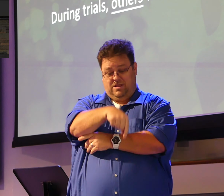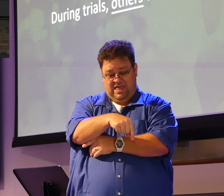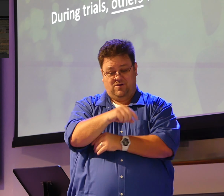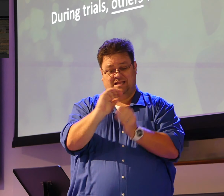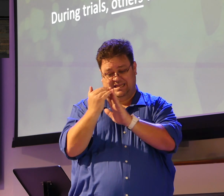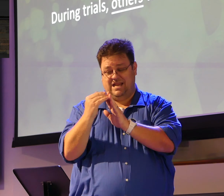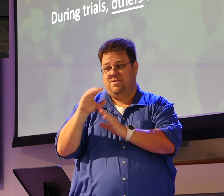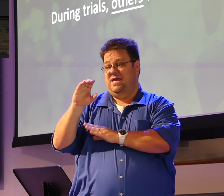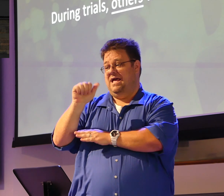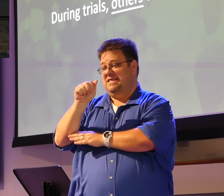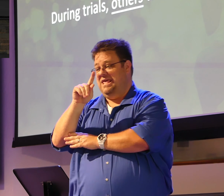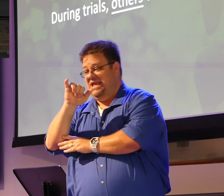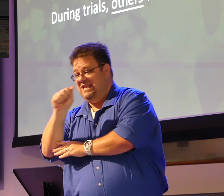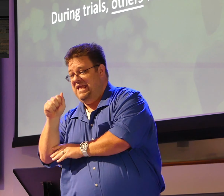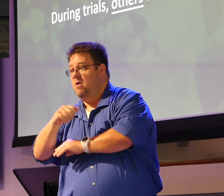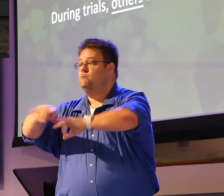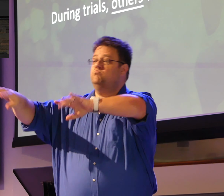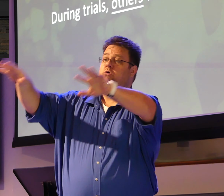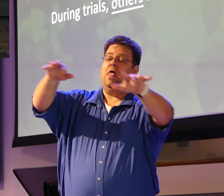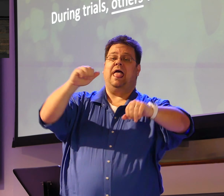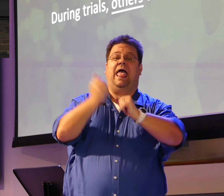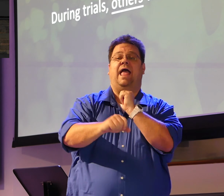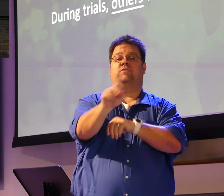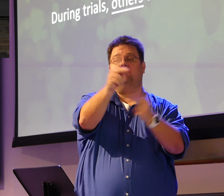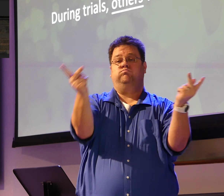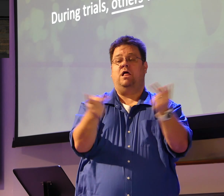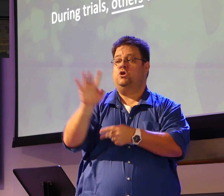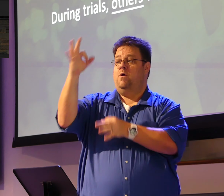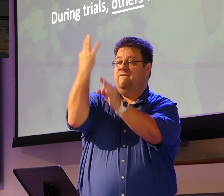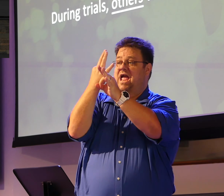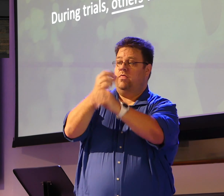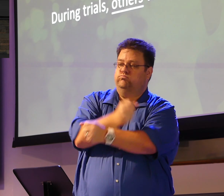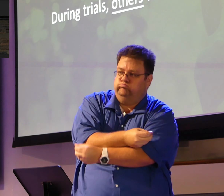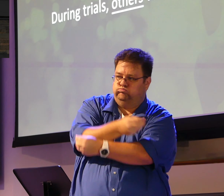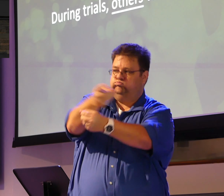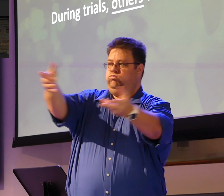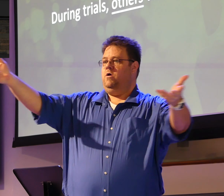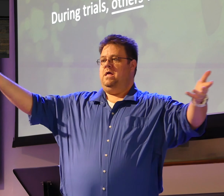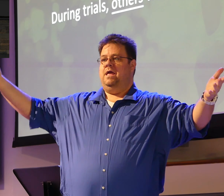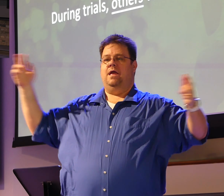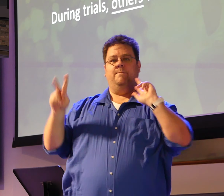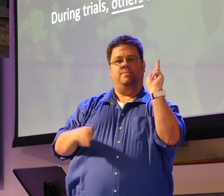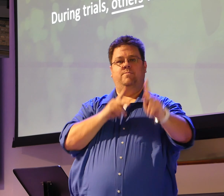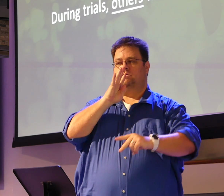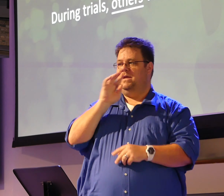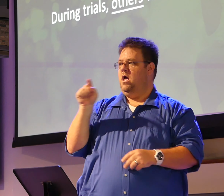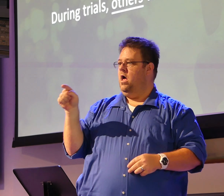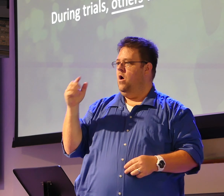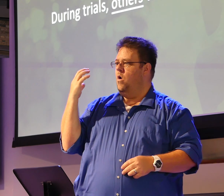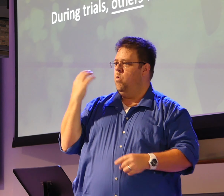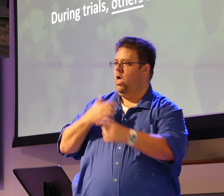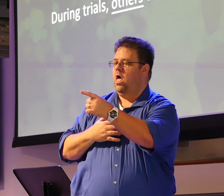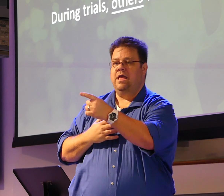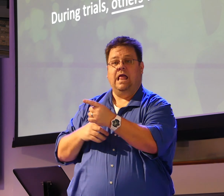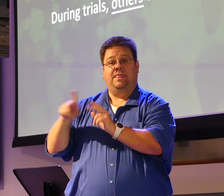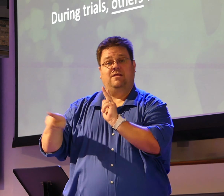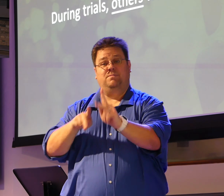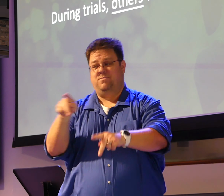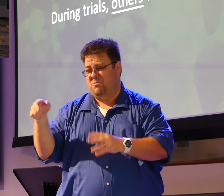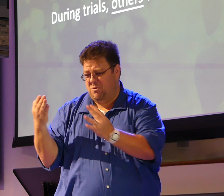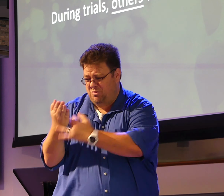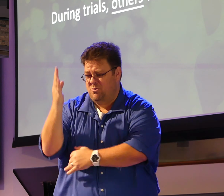not only in macedonia and achaia but also in every place your faith toward god is spread abroad so that we need not to speak anything